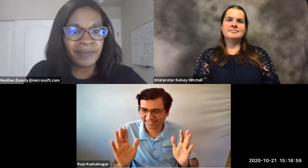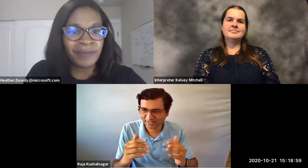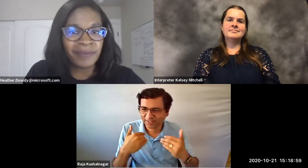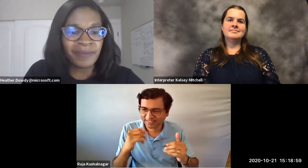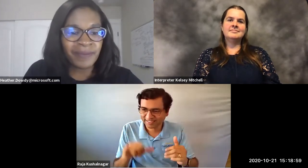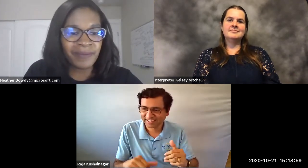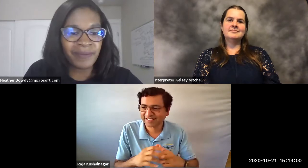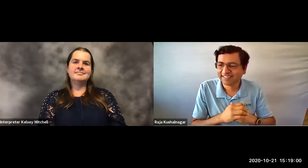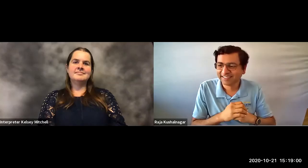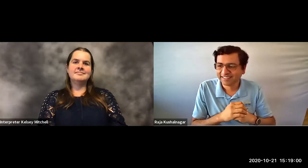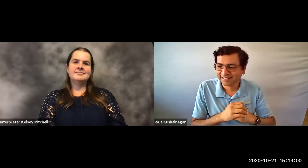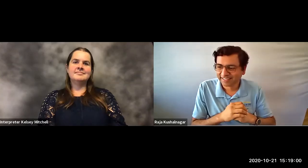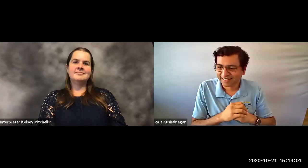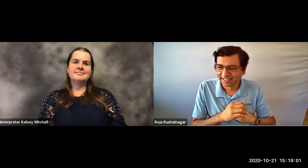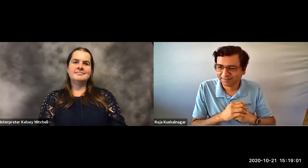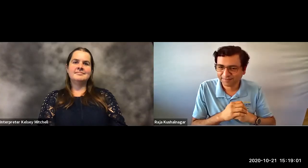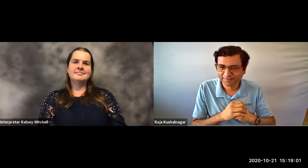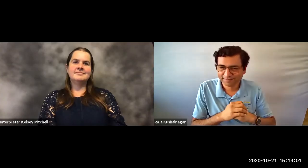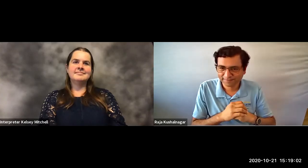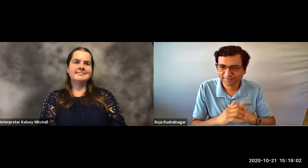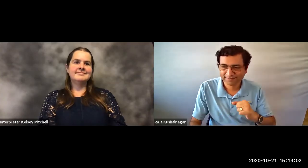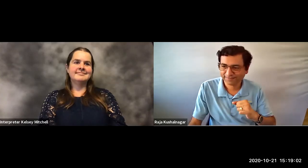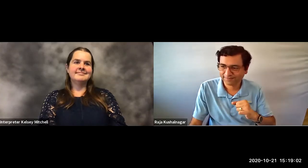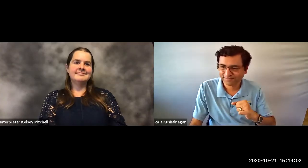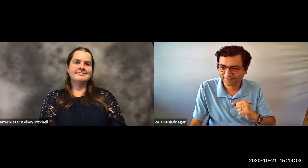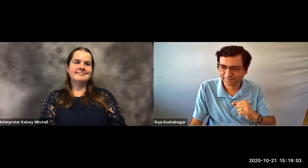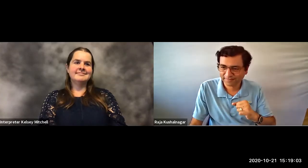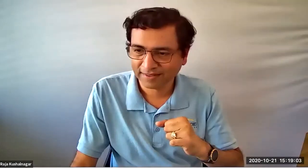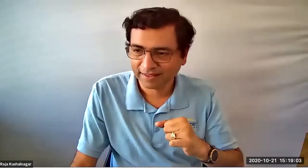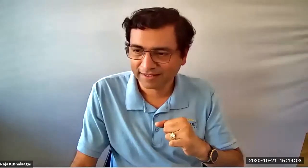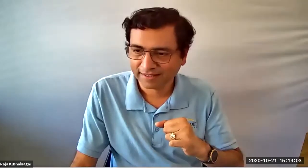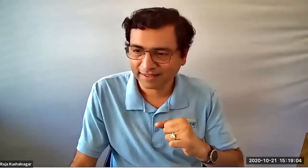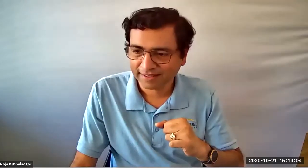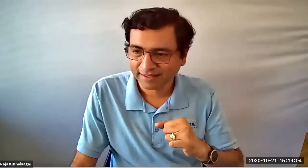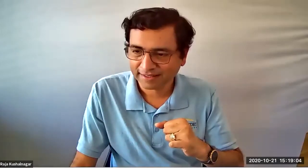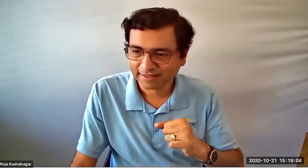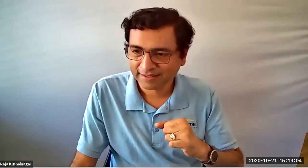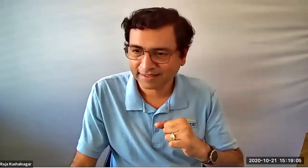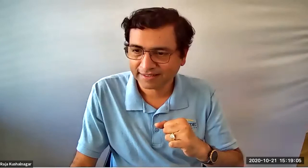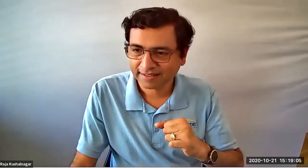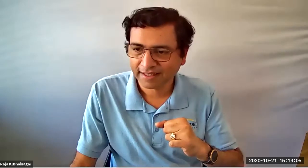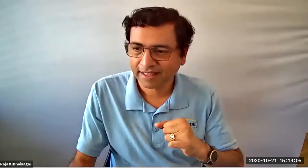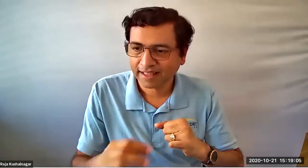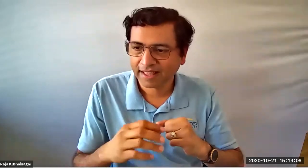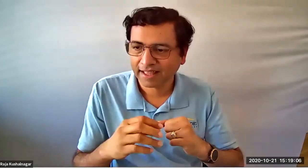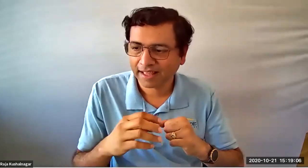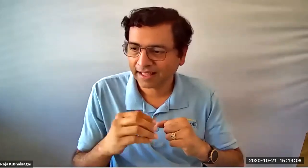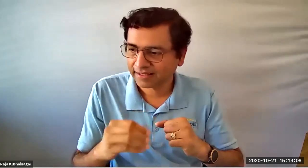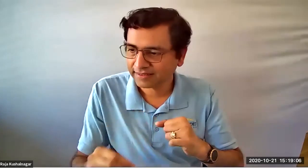which we hope will encourage more innovation and more ideas coming forward. So please do keep an eye out for that as well.